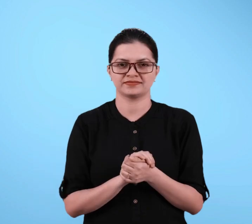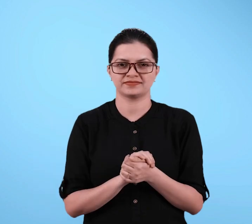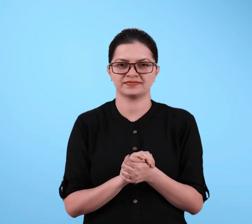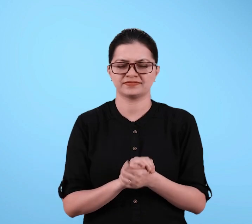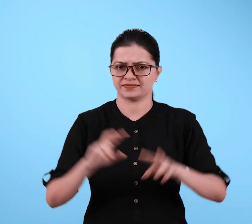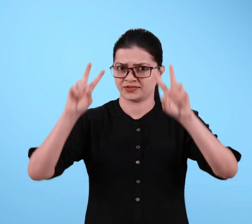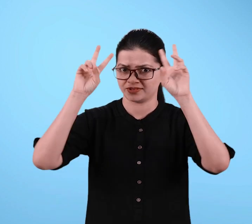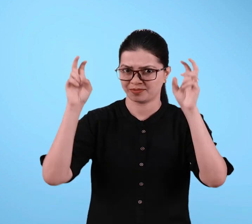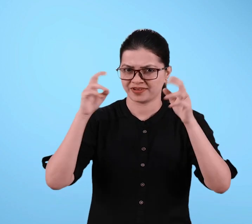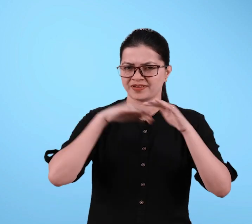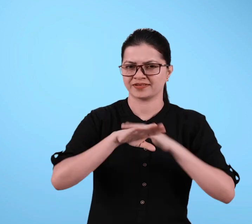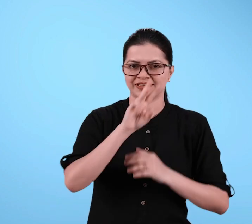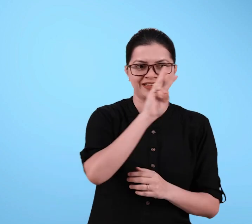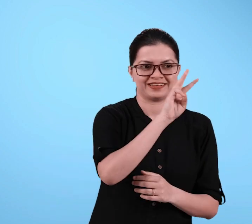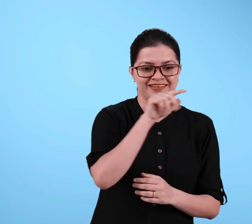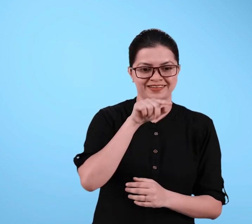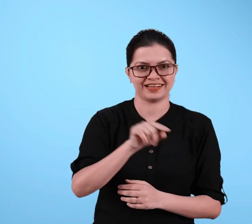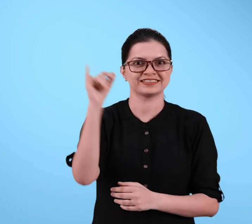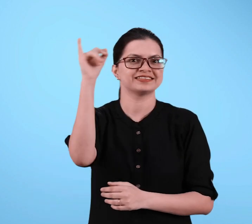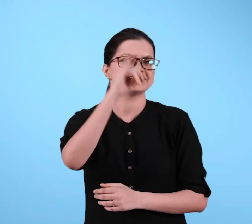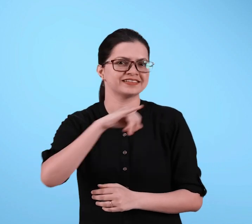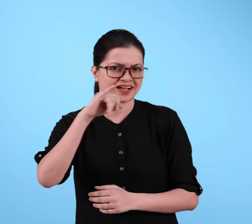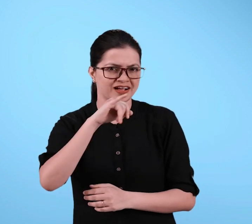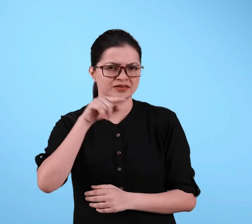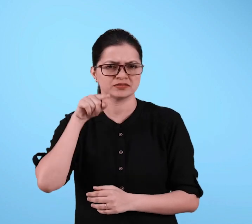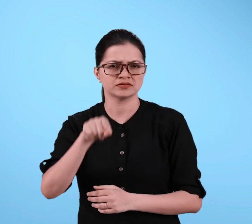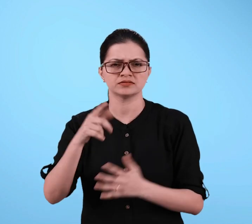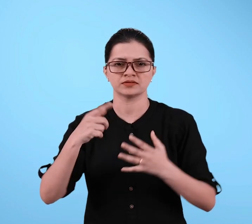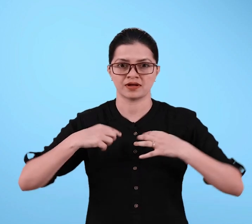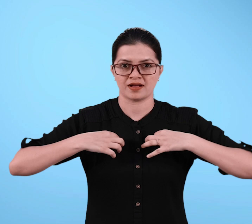of clothing material. 3.6 History of clothing material.